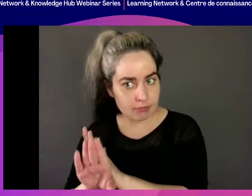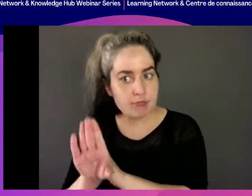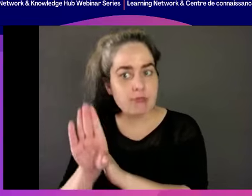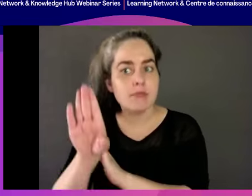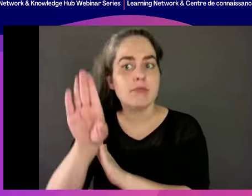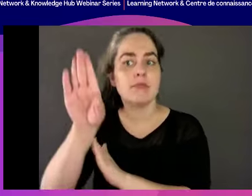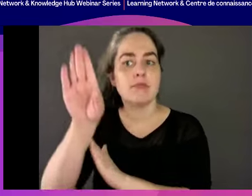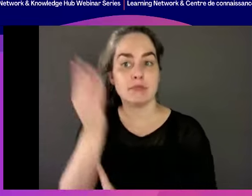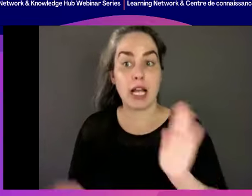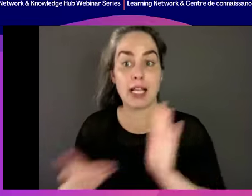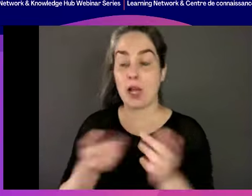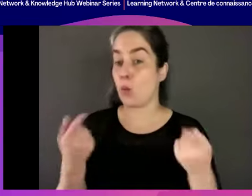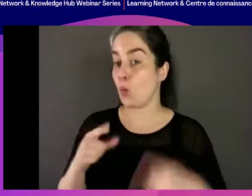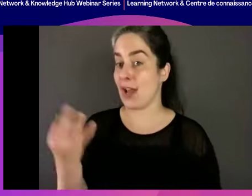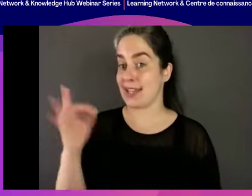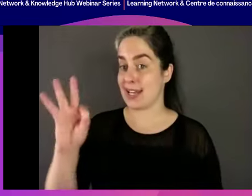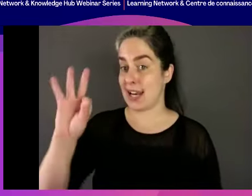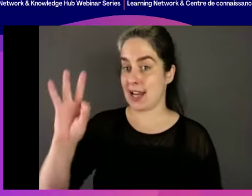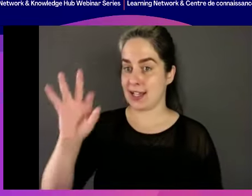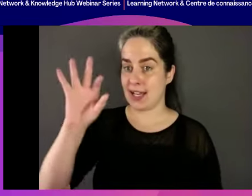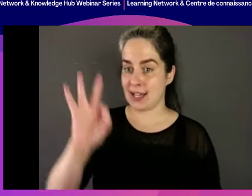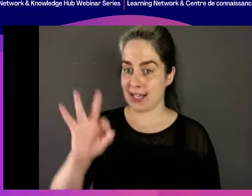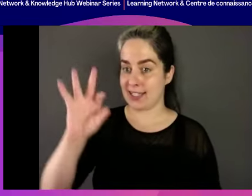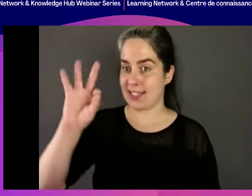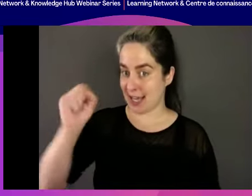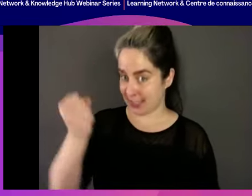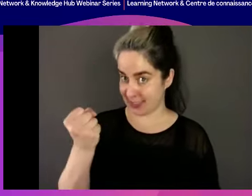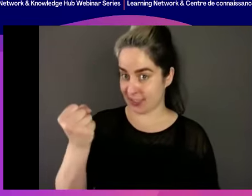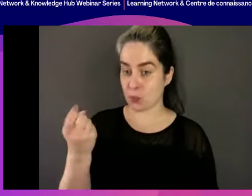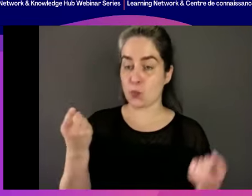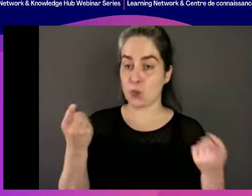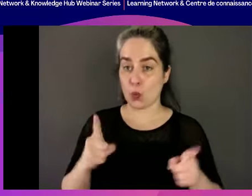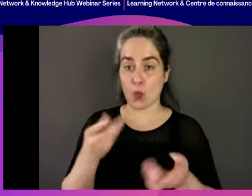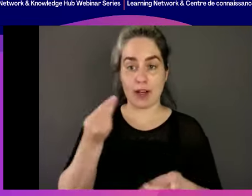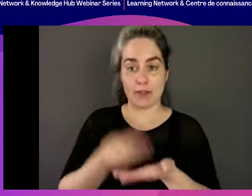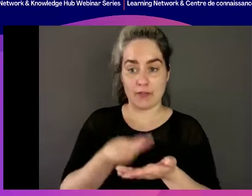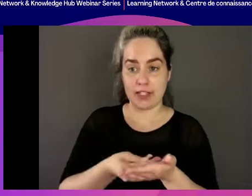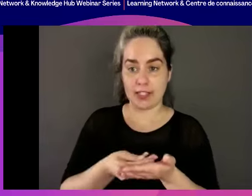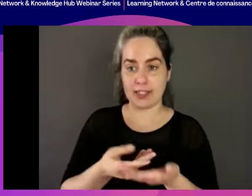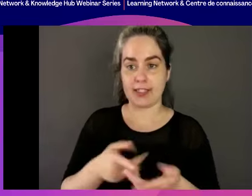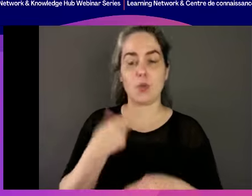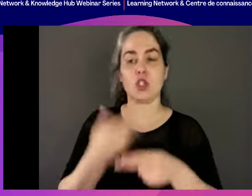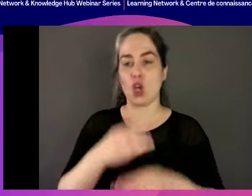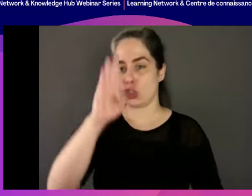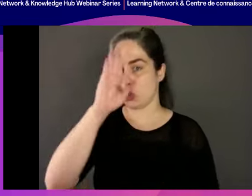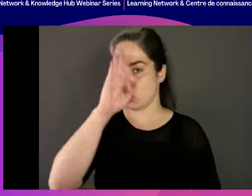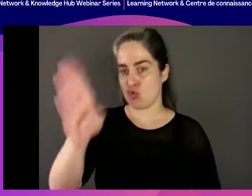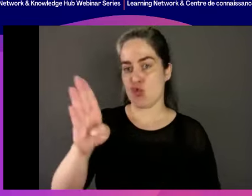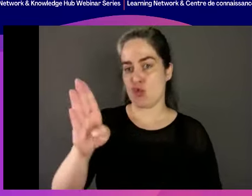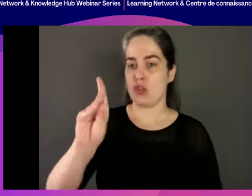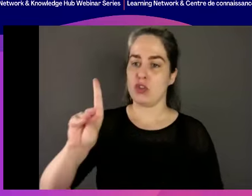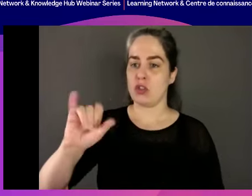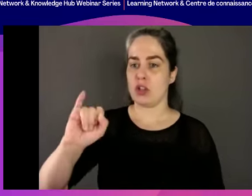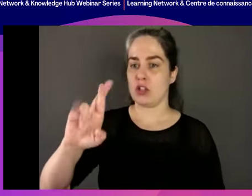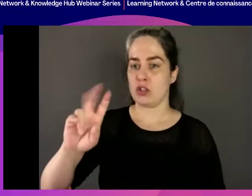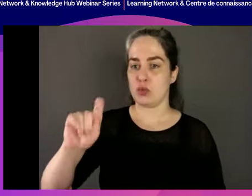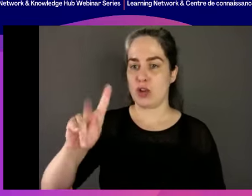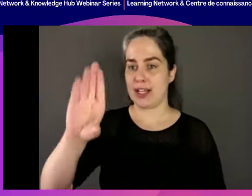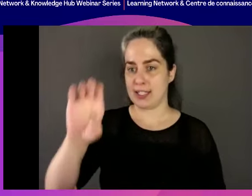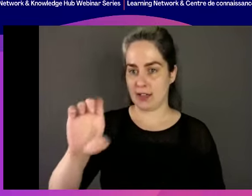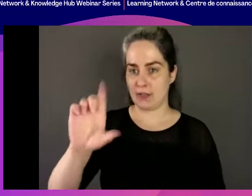in the 1990s after a certain funding, it's called Directive 21, was implemented, and it's just a